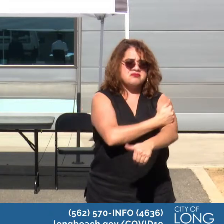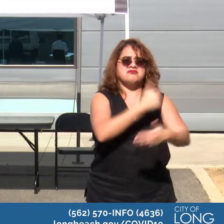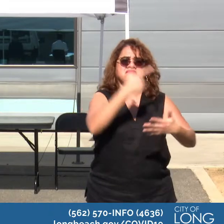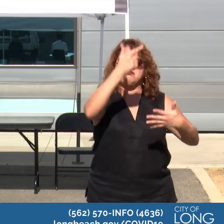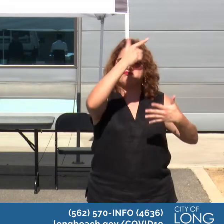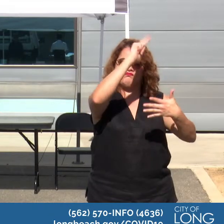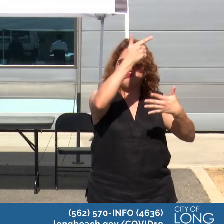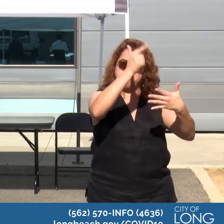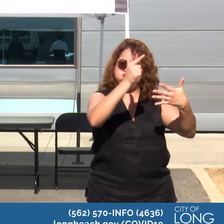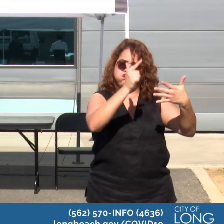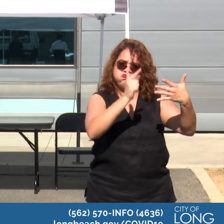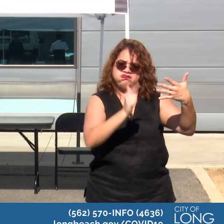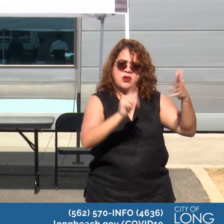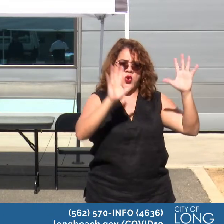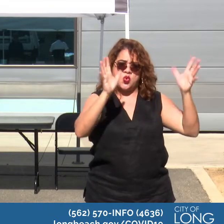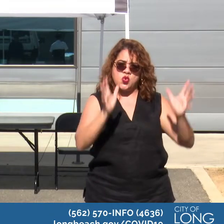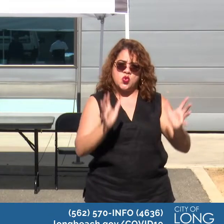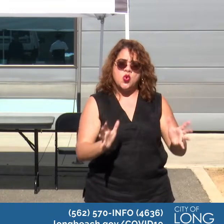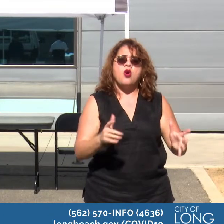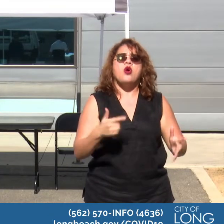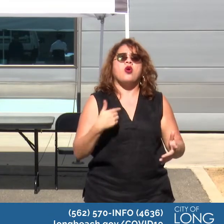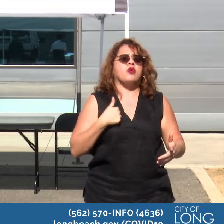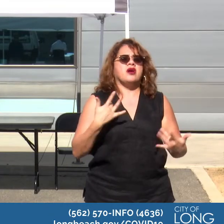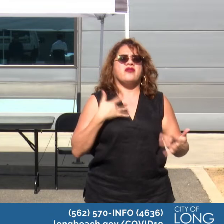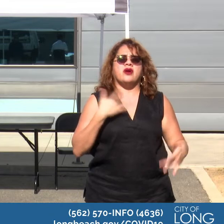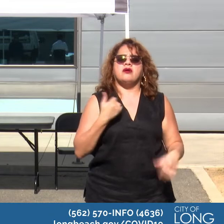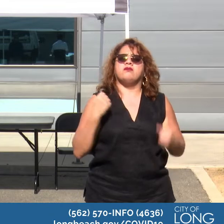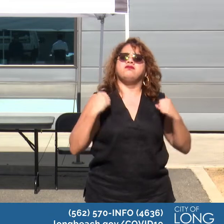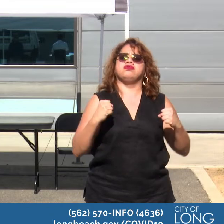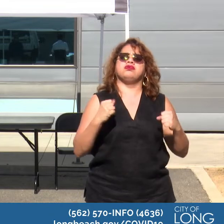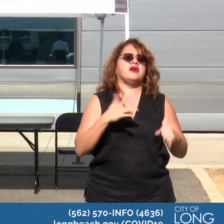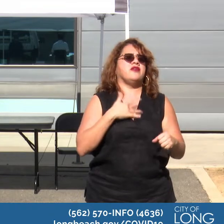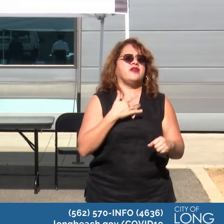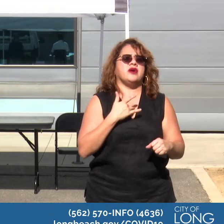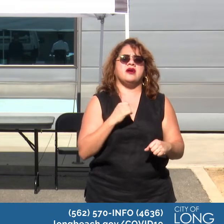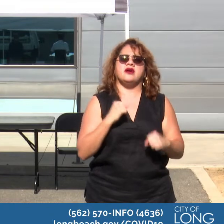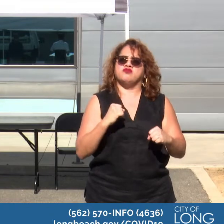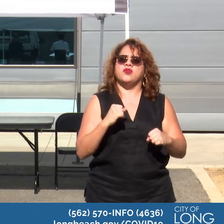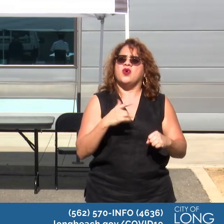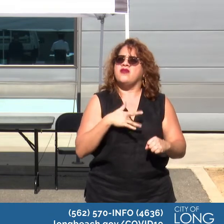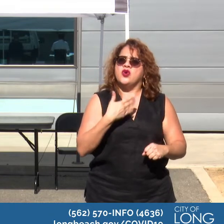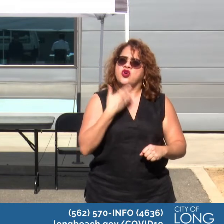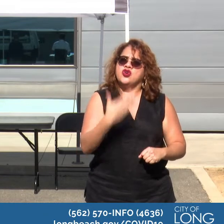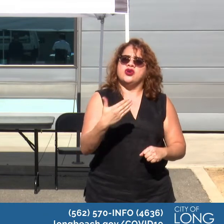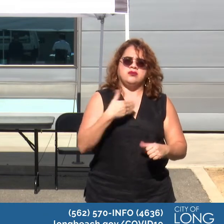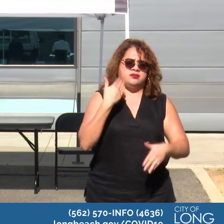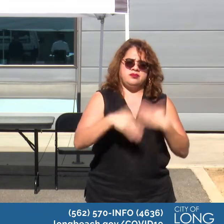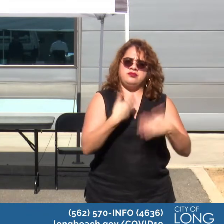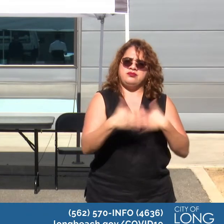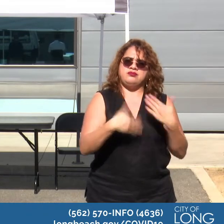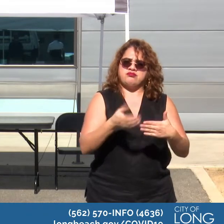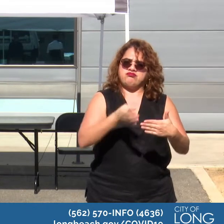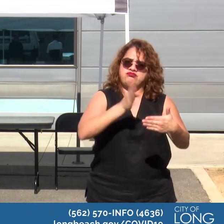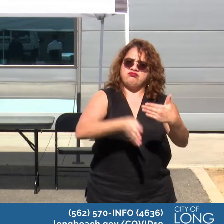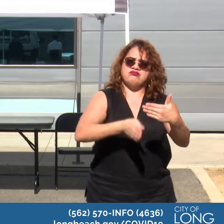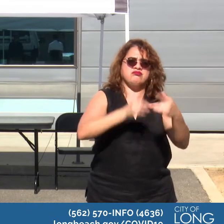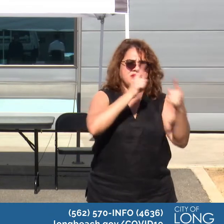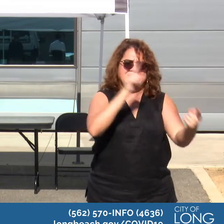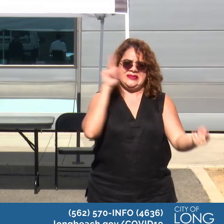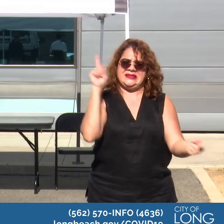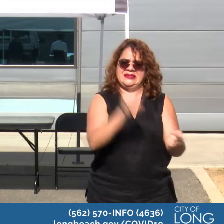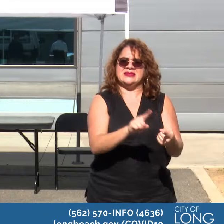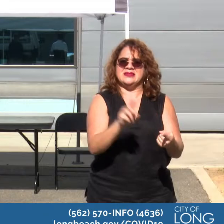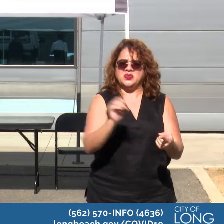heartened because of this amazing team we have and the work that they're doing. So let's open up for some questions. Okay, thank you, Mayor. This